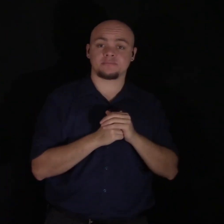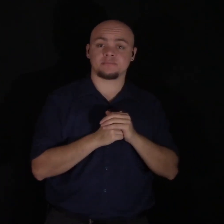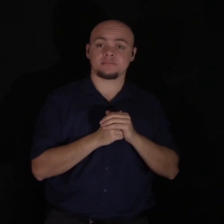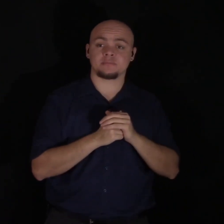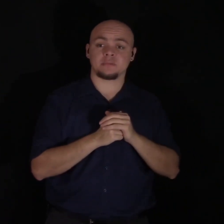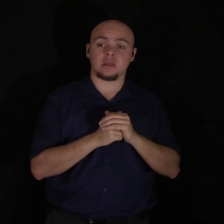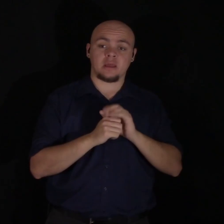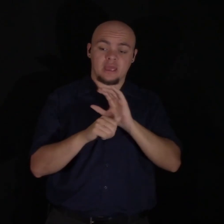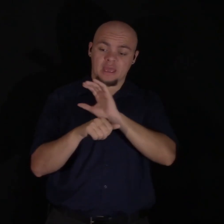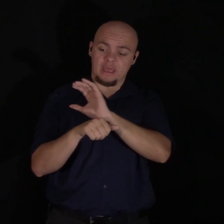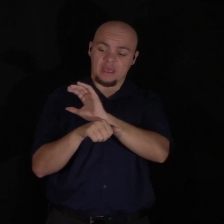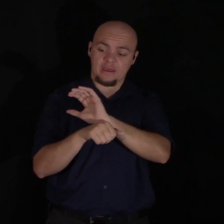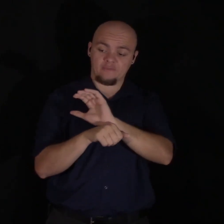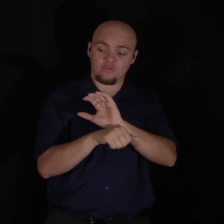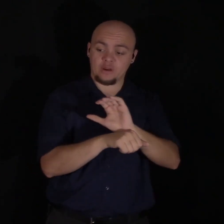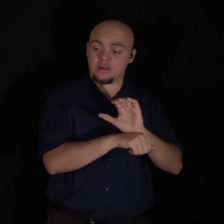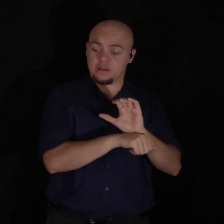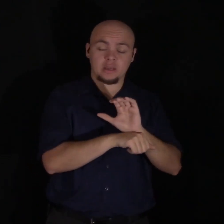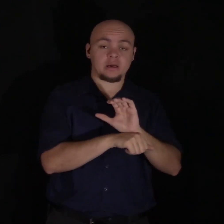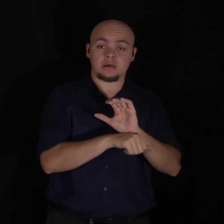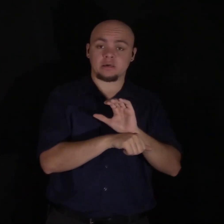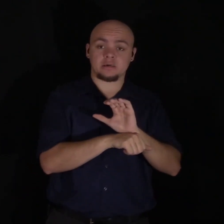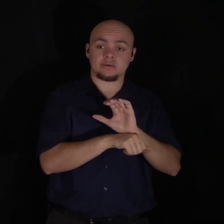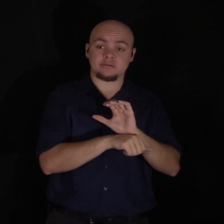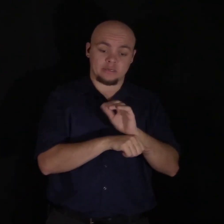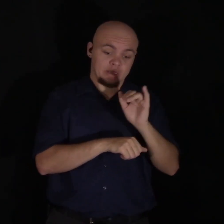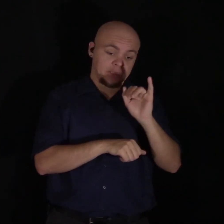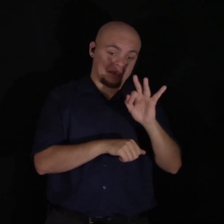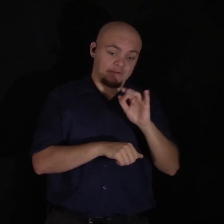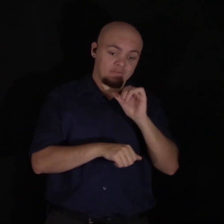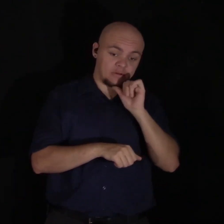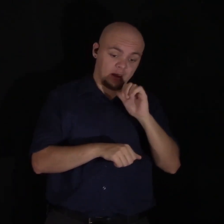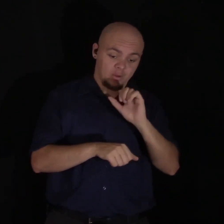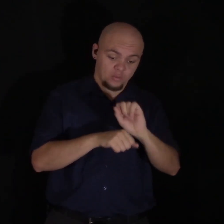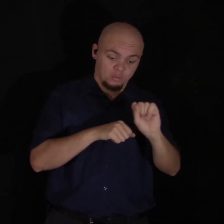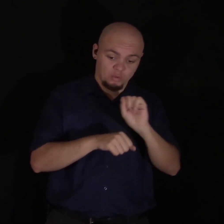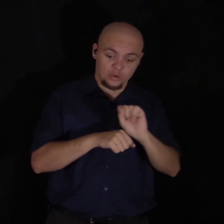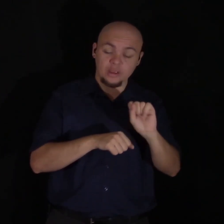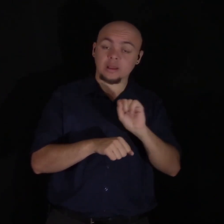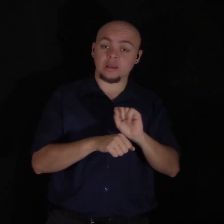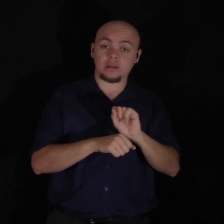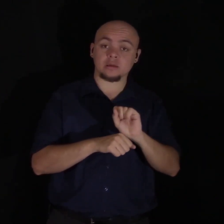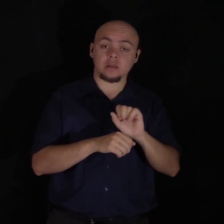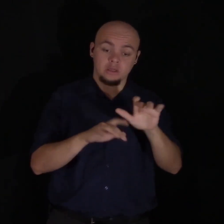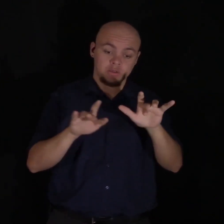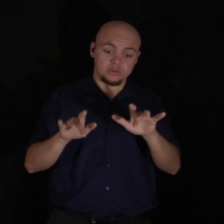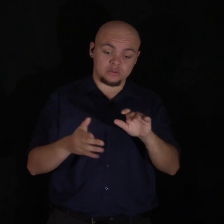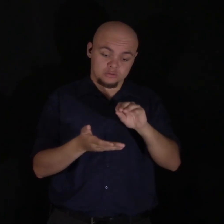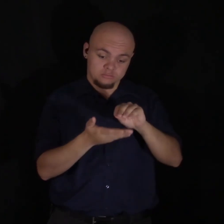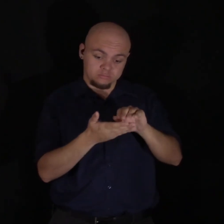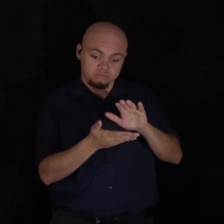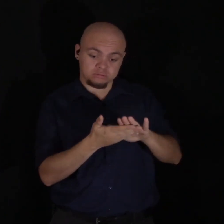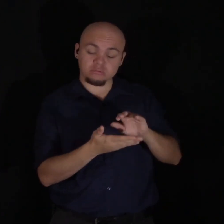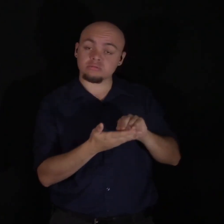night, when I am not imperatively occupied by my duties, to record, as nearly as possible in his